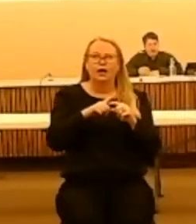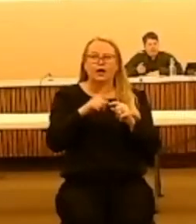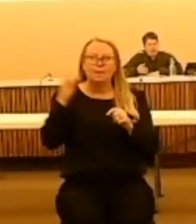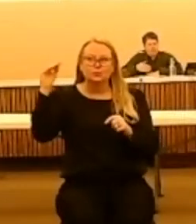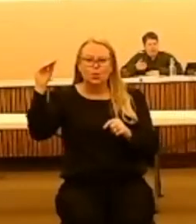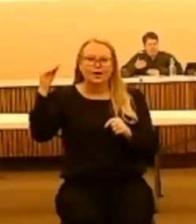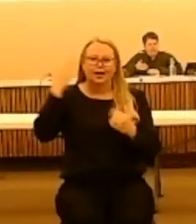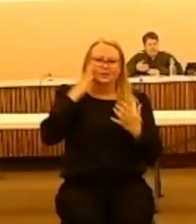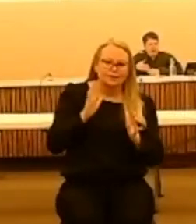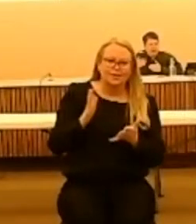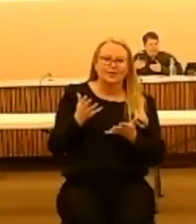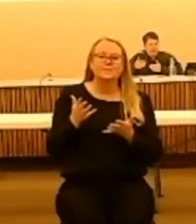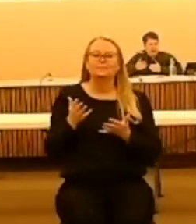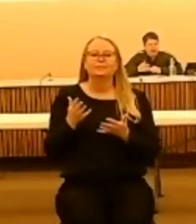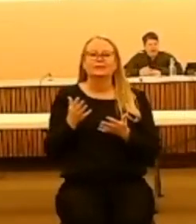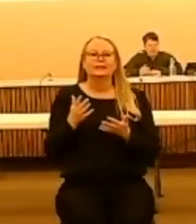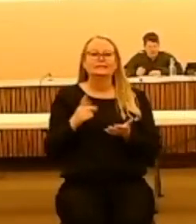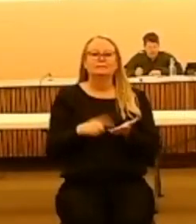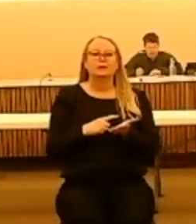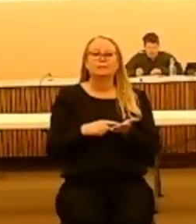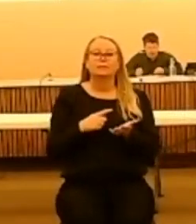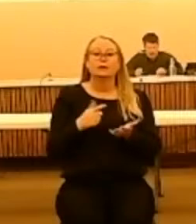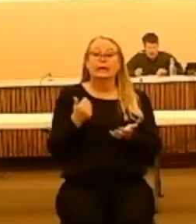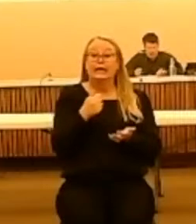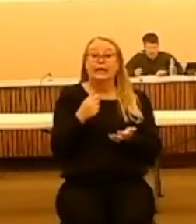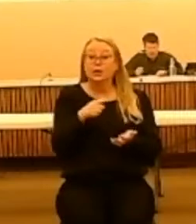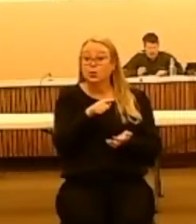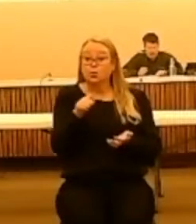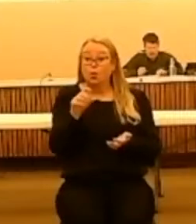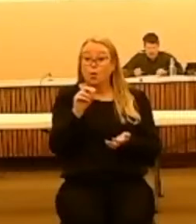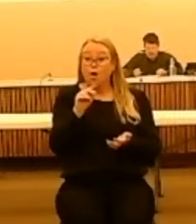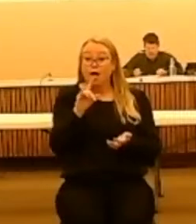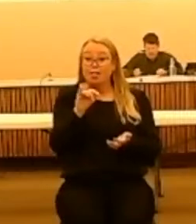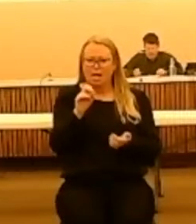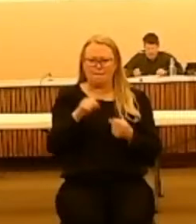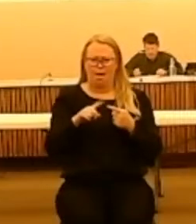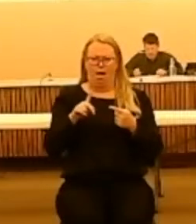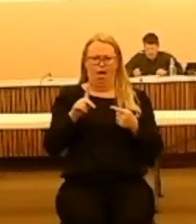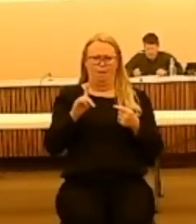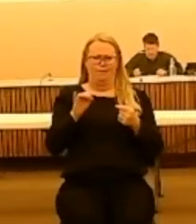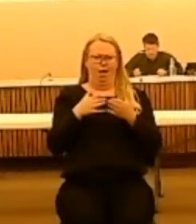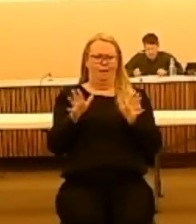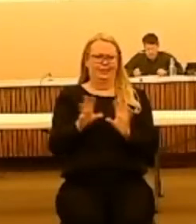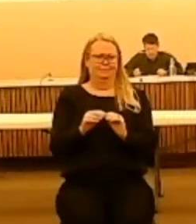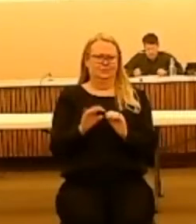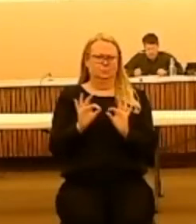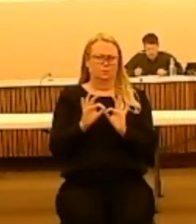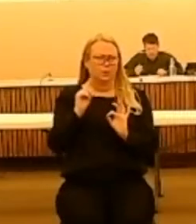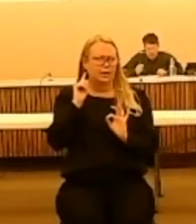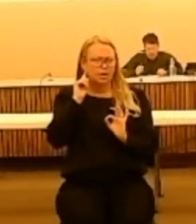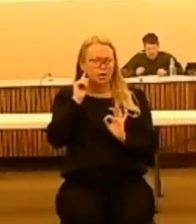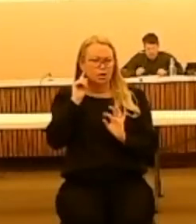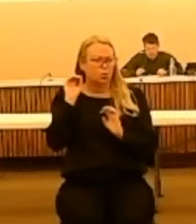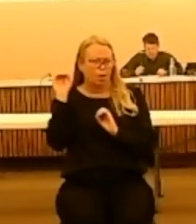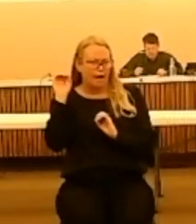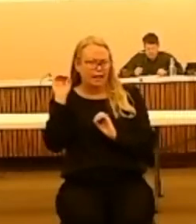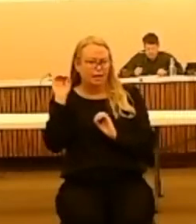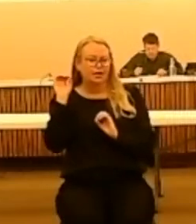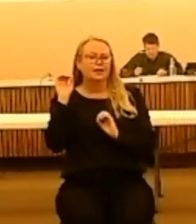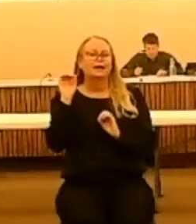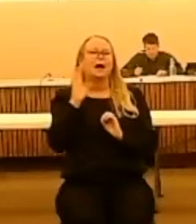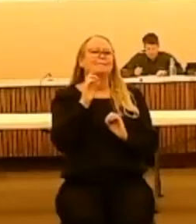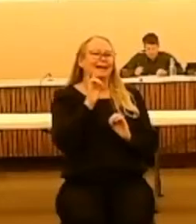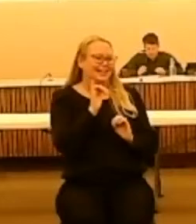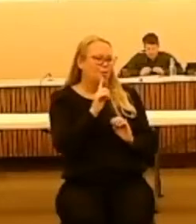on the other ones where I just say anything online, but in this particular, in a public hearing, I like to get confirmation. Well, it's always good to give